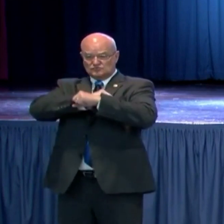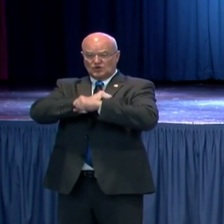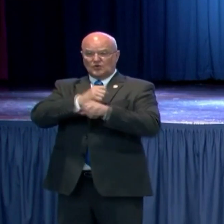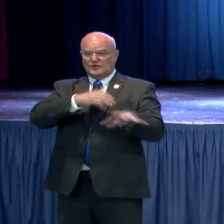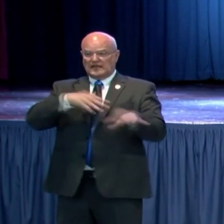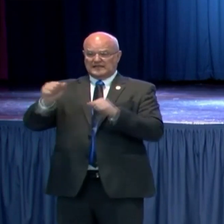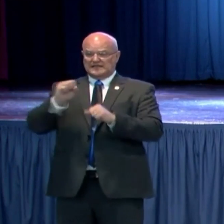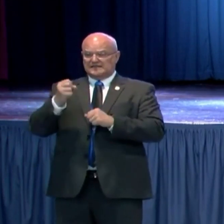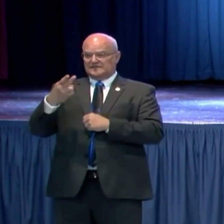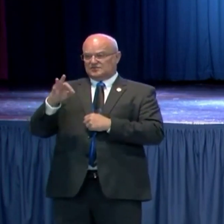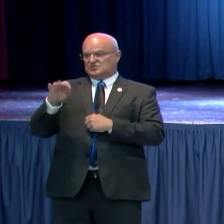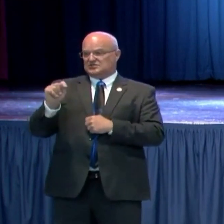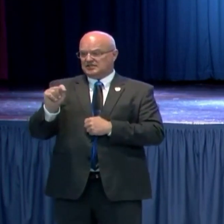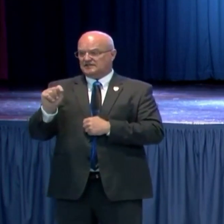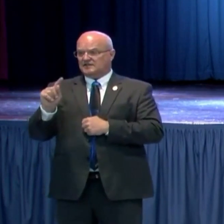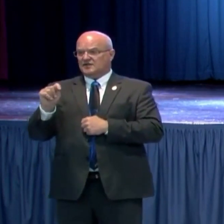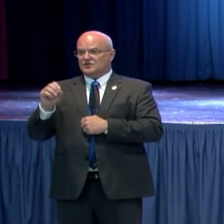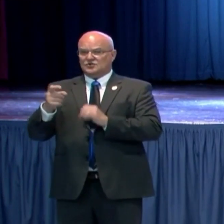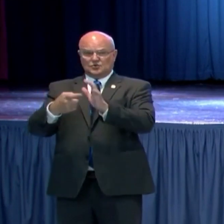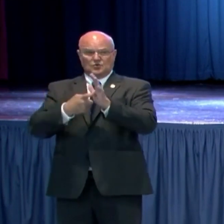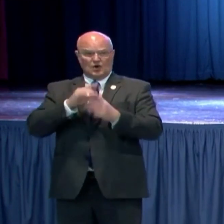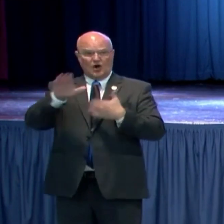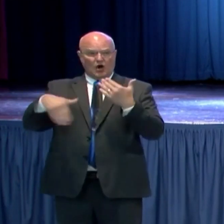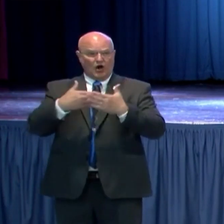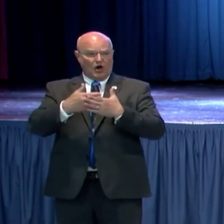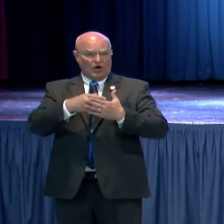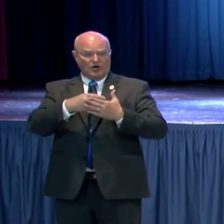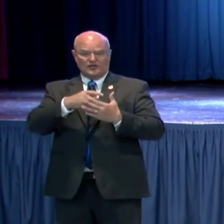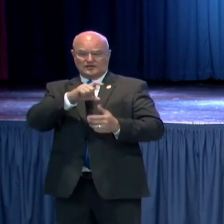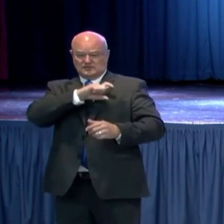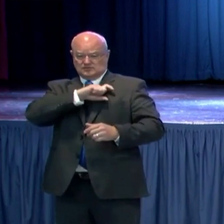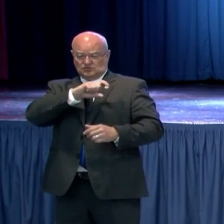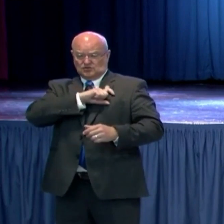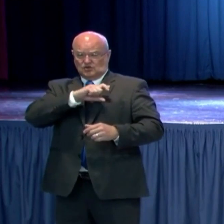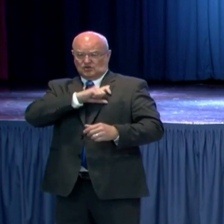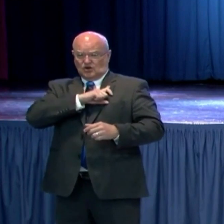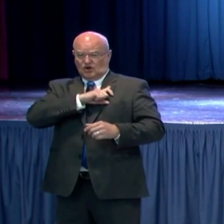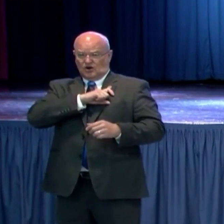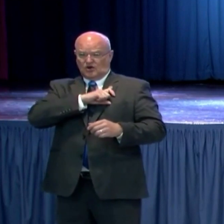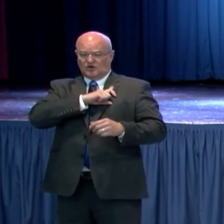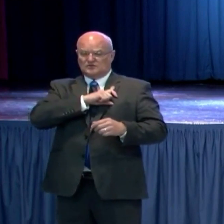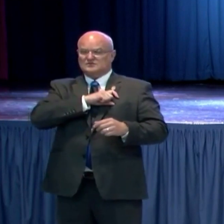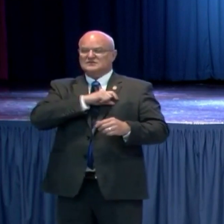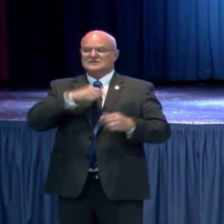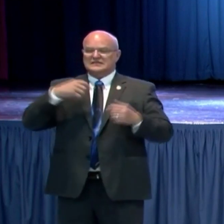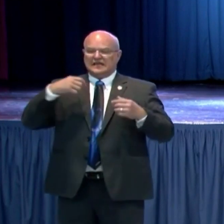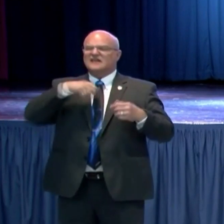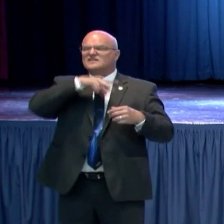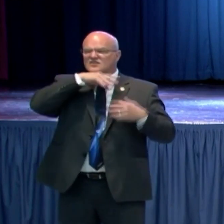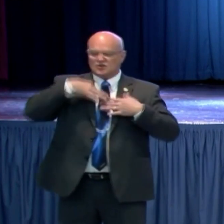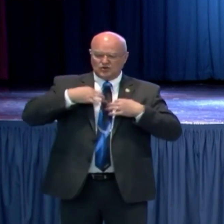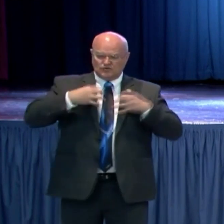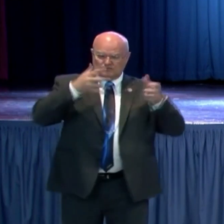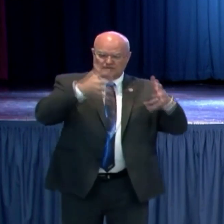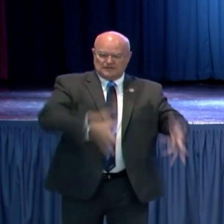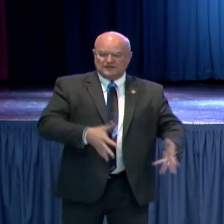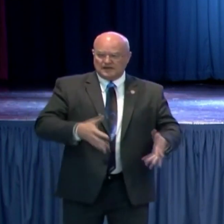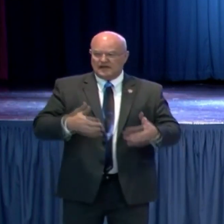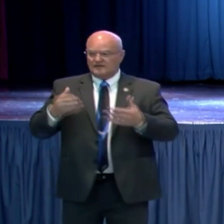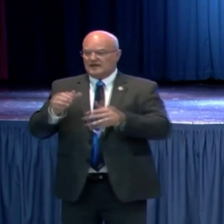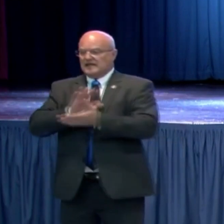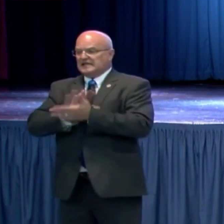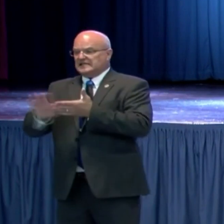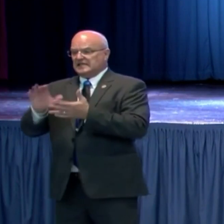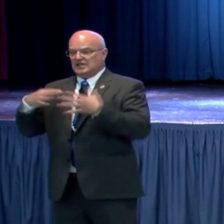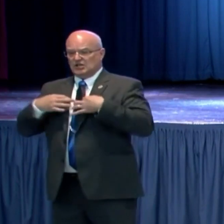their shift to require all the guards to shower, leave their dirty uniforms behind, have clean clothes